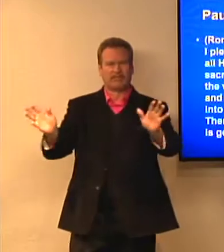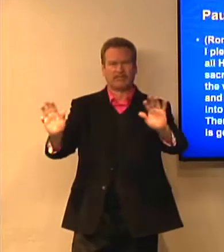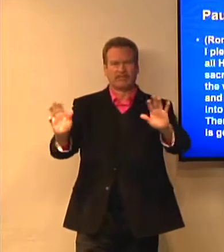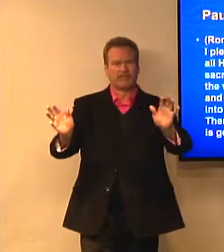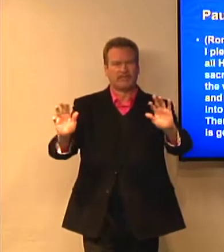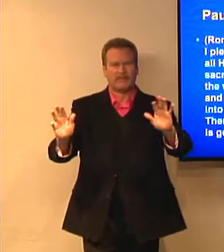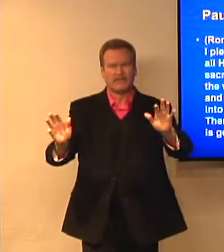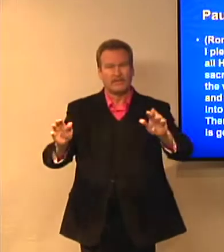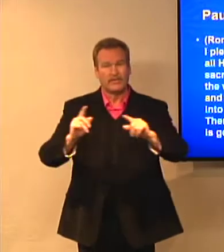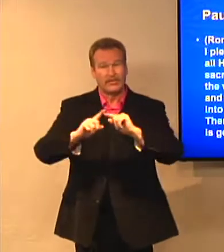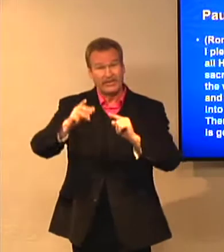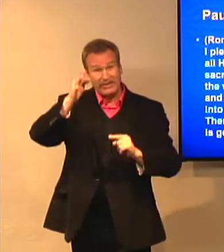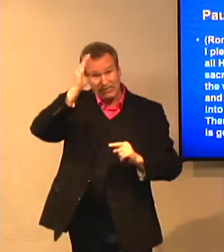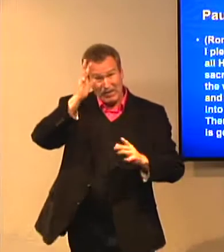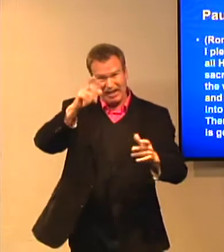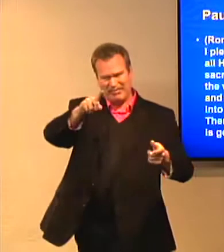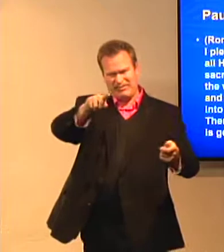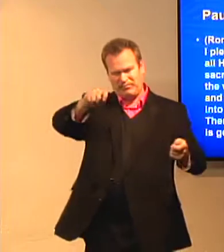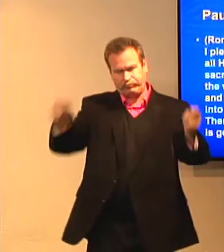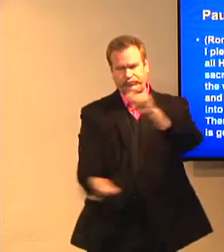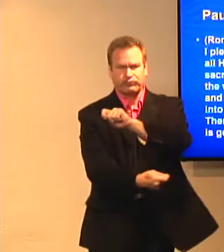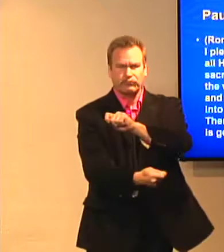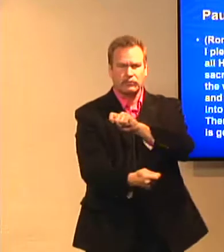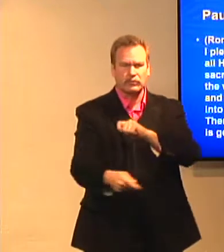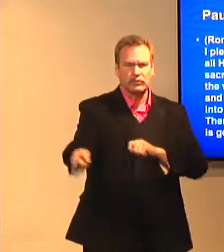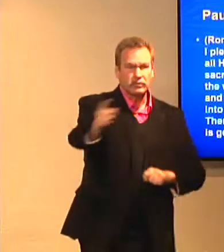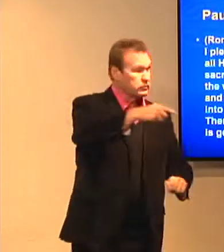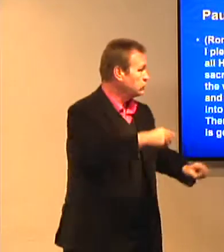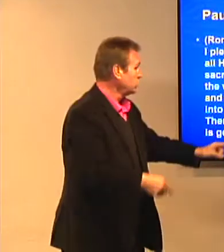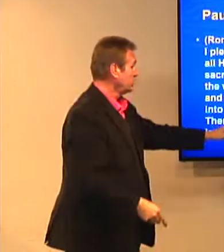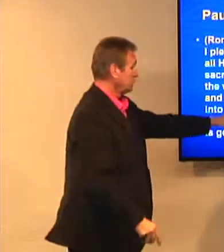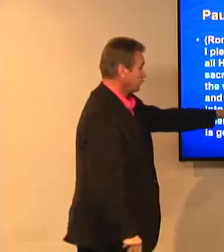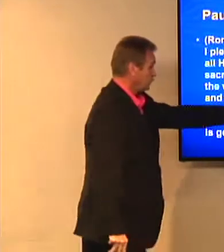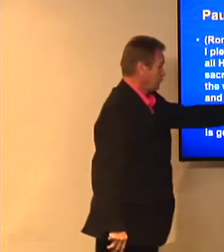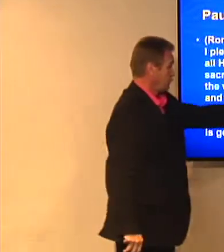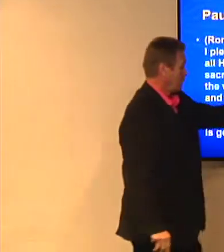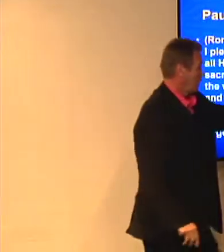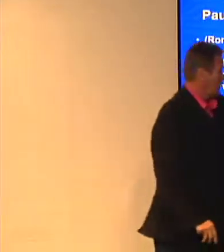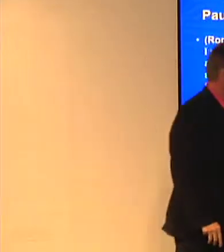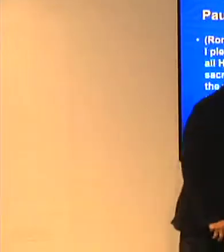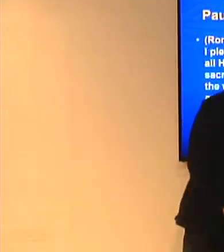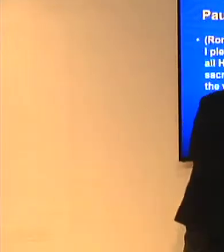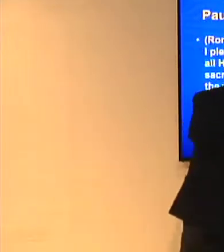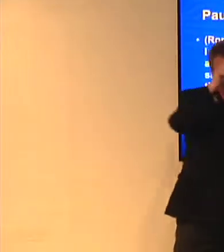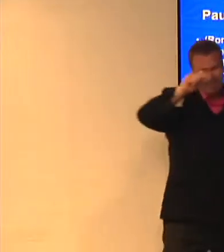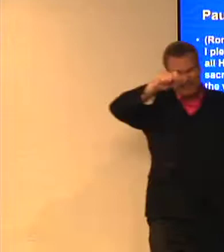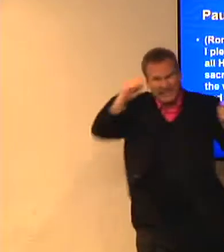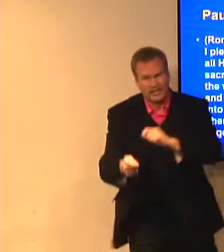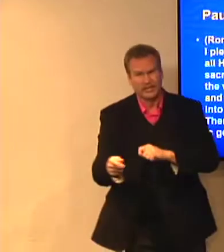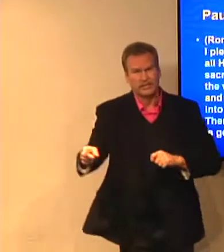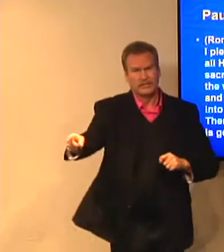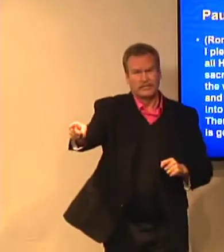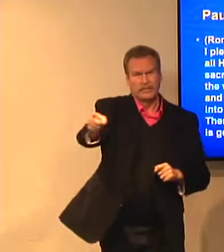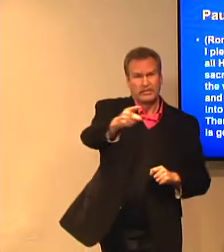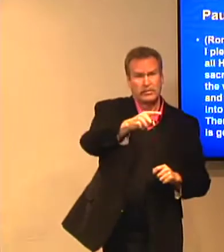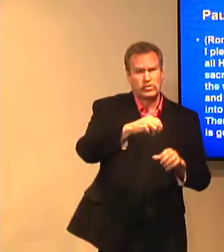Don't follow them in their traditions. Instead, God wants you to be, but let God transform